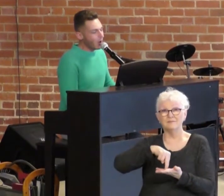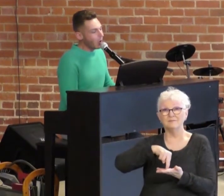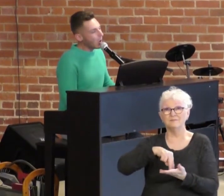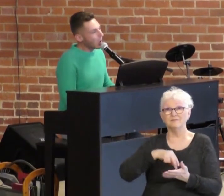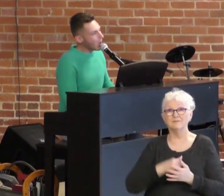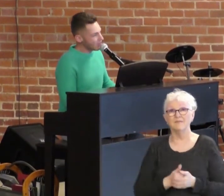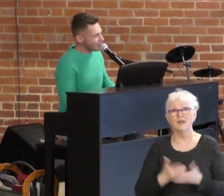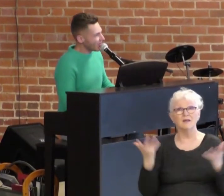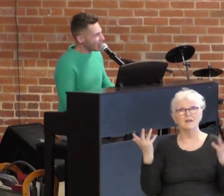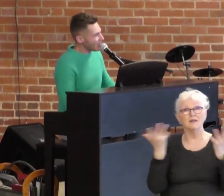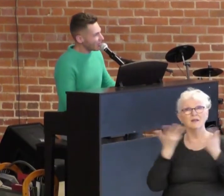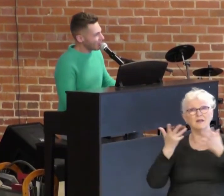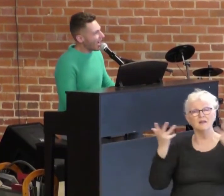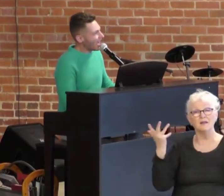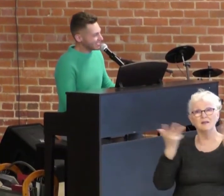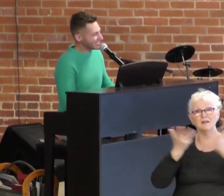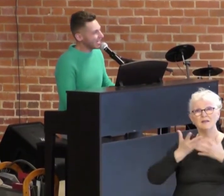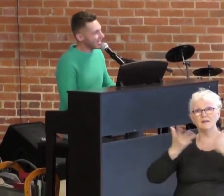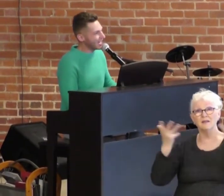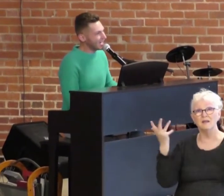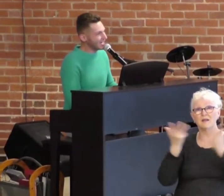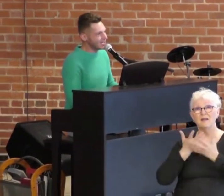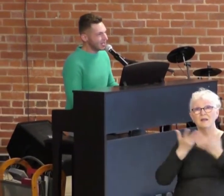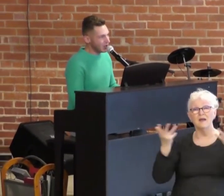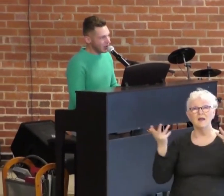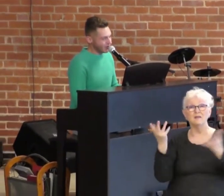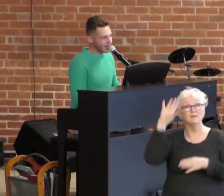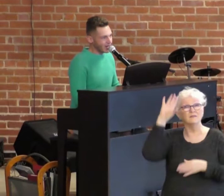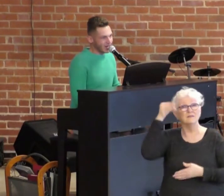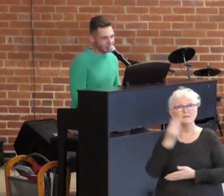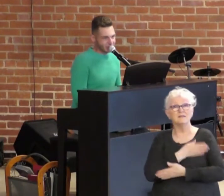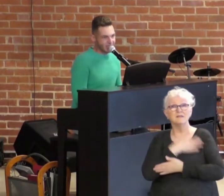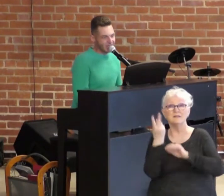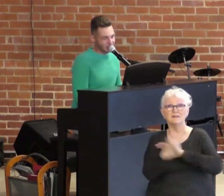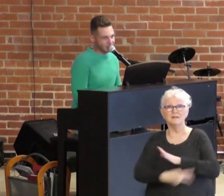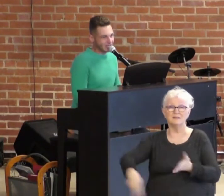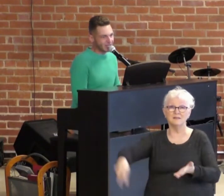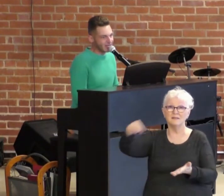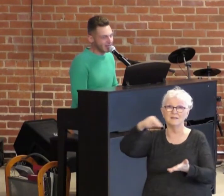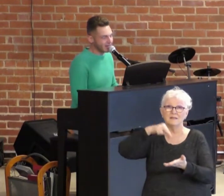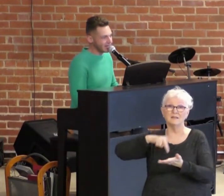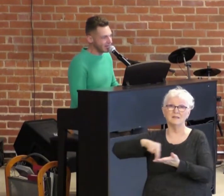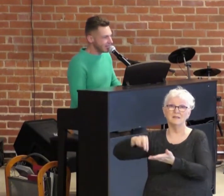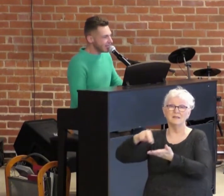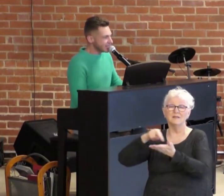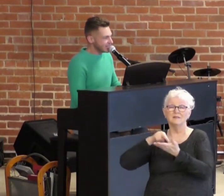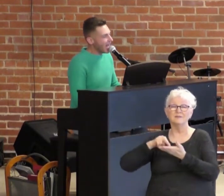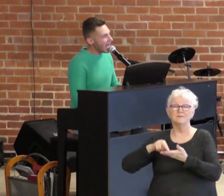grave. Over the horizon, look, friends, can't you see?